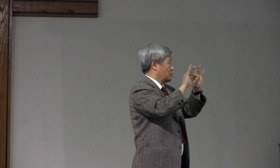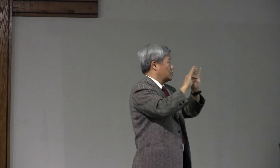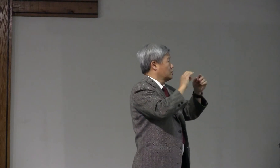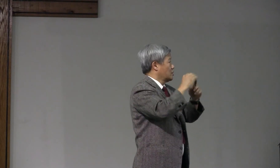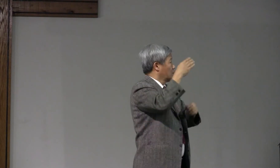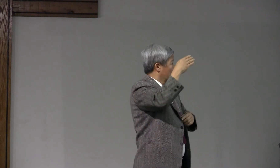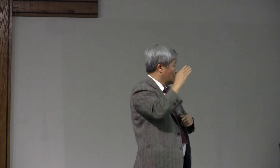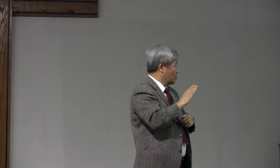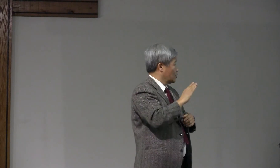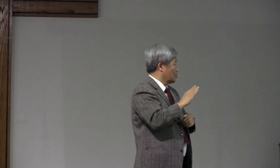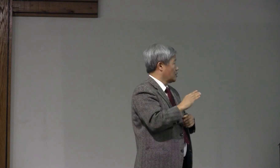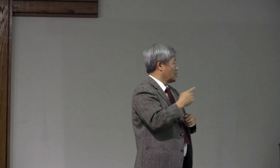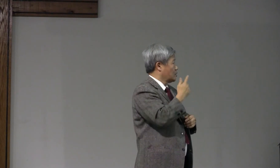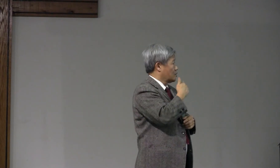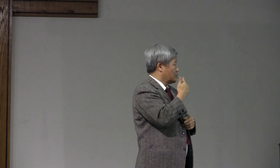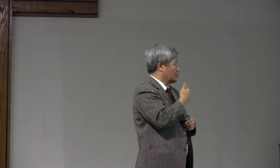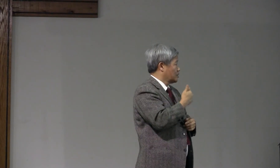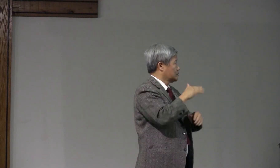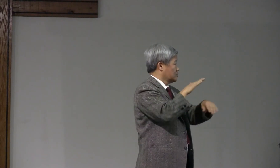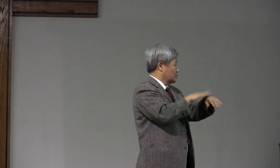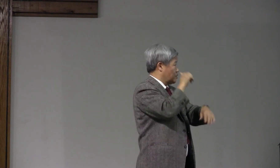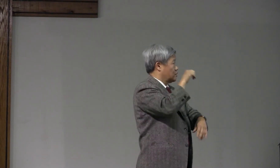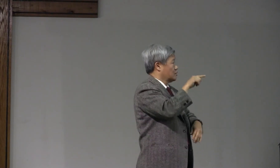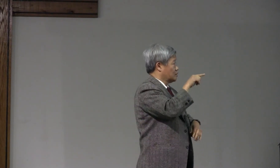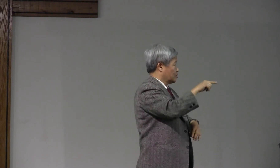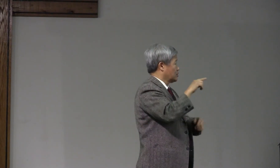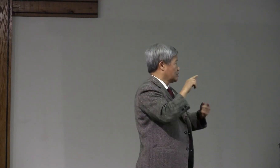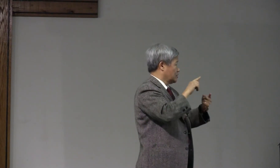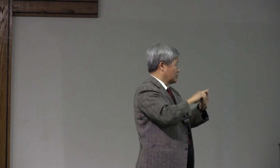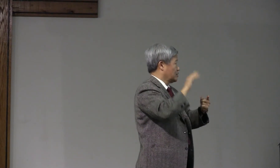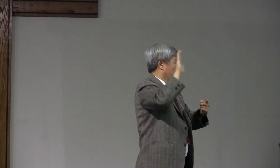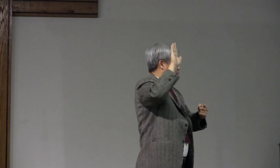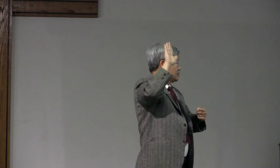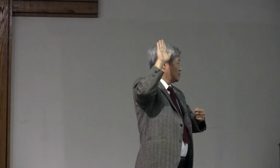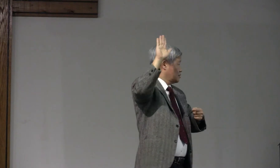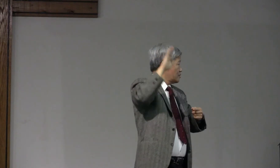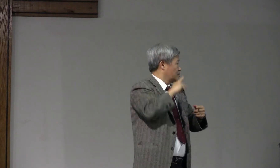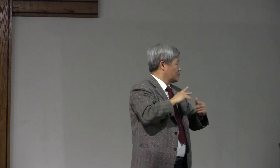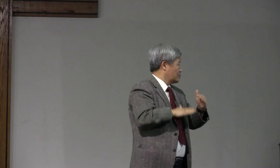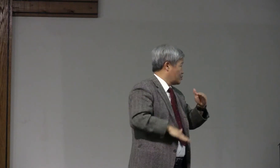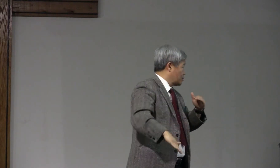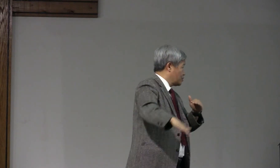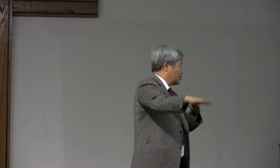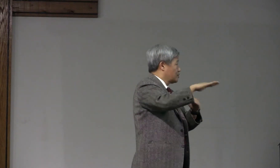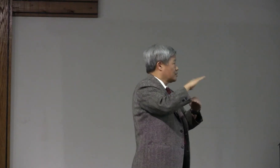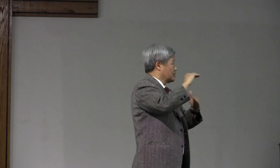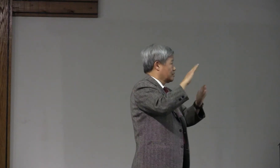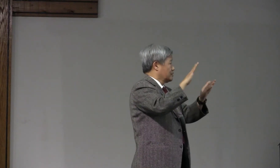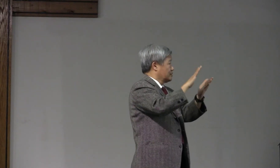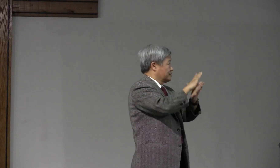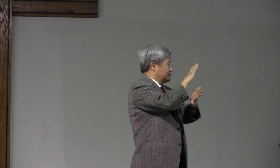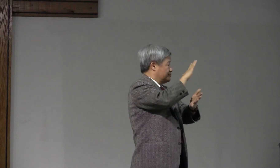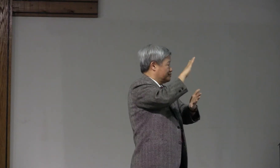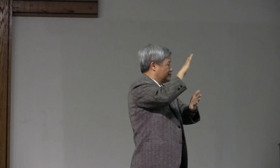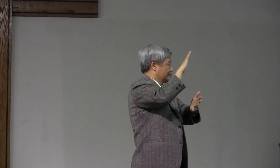verse says that you would walk worthy of God, who has called you unto His kingdom and glory.